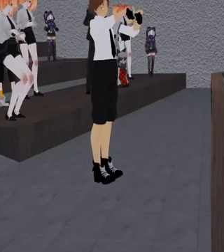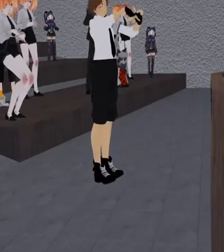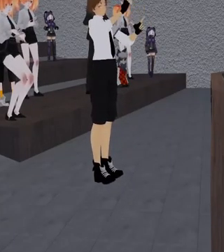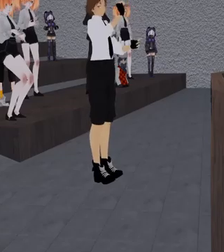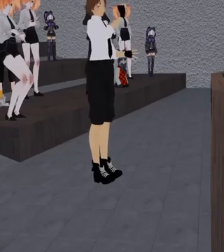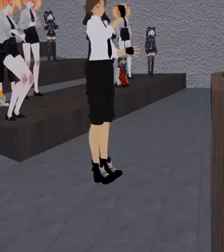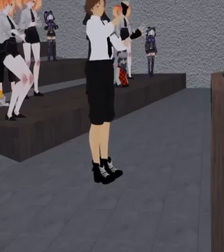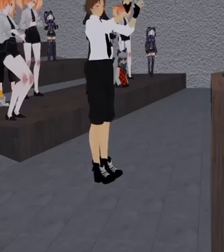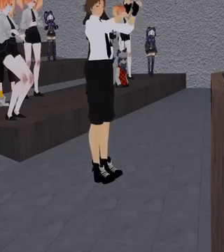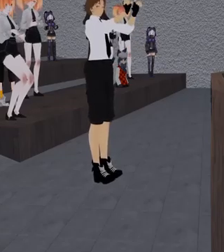Yeah, now.